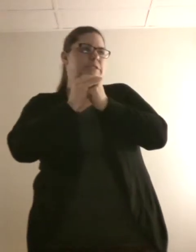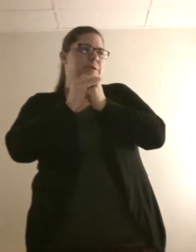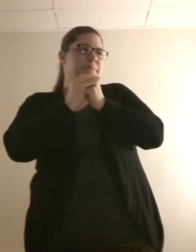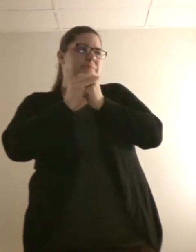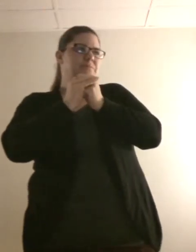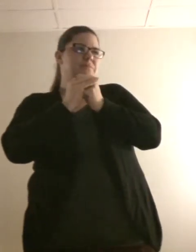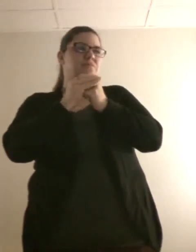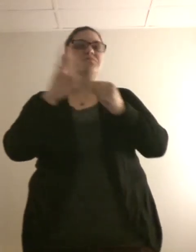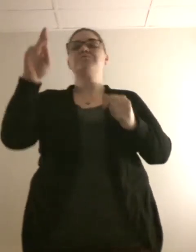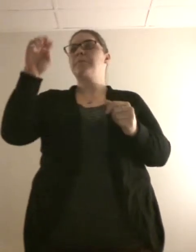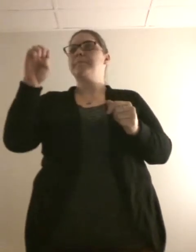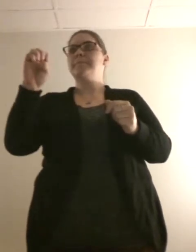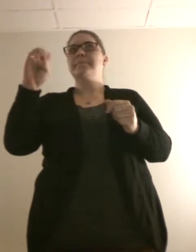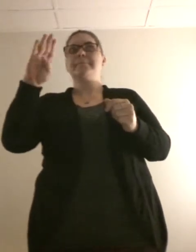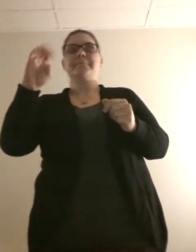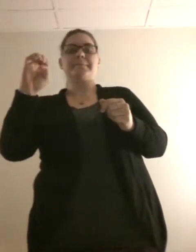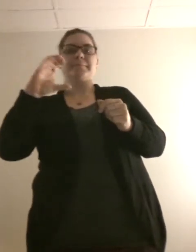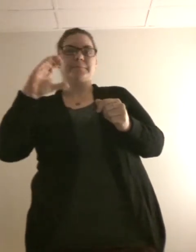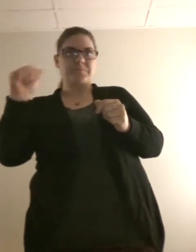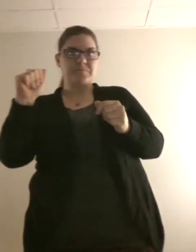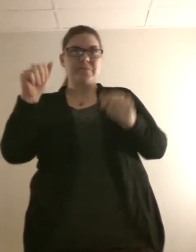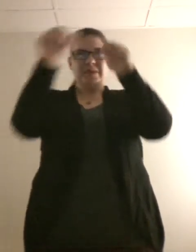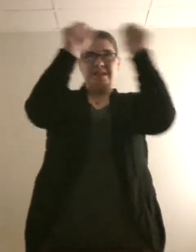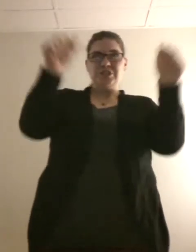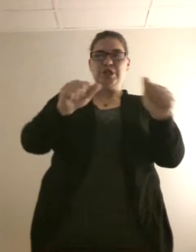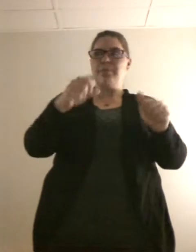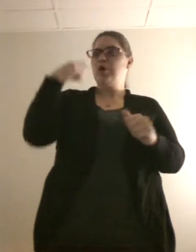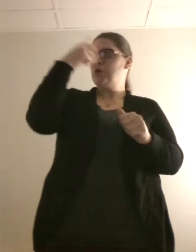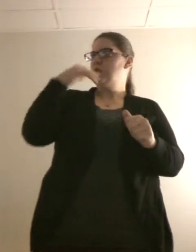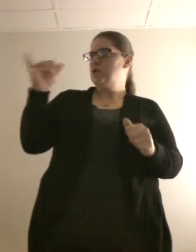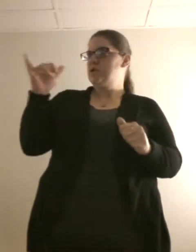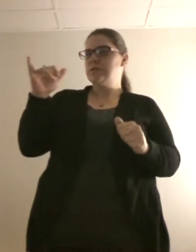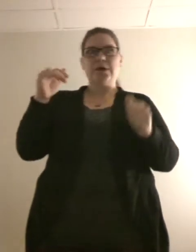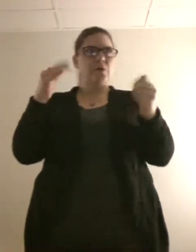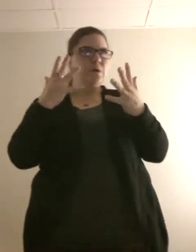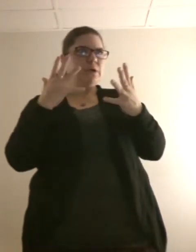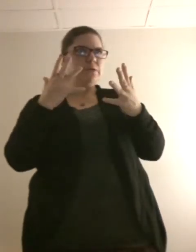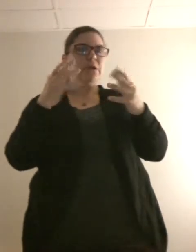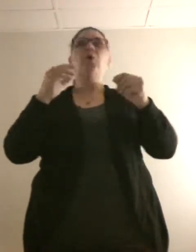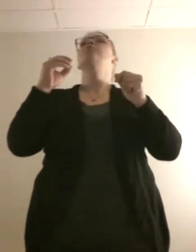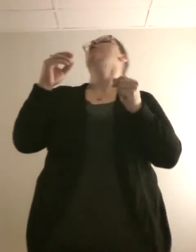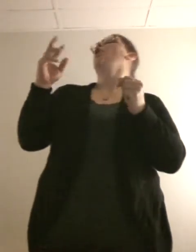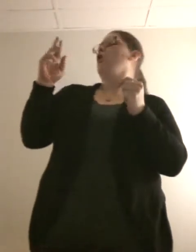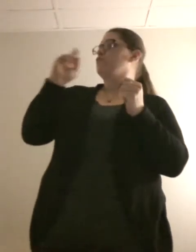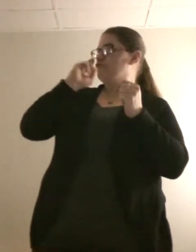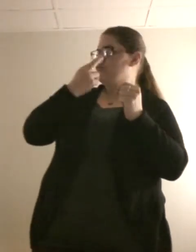Rebecca, what do you think? The shape looks like what? A rose. Okay, reminds you of a rose. Good. We're talking about an American